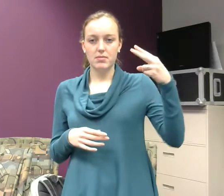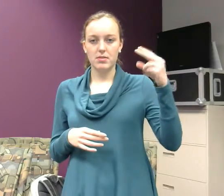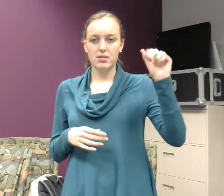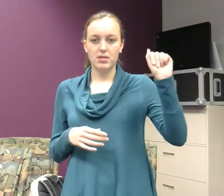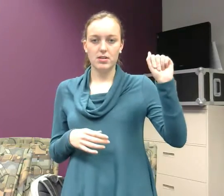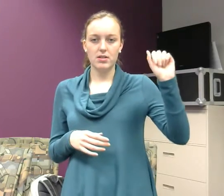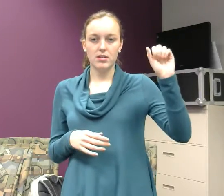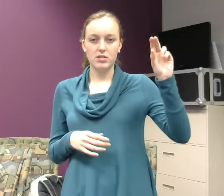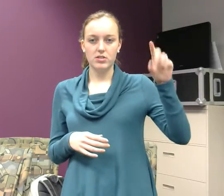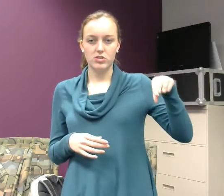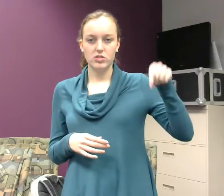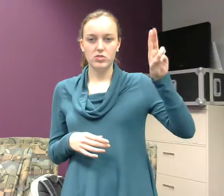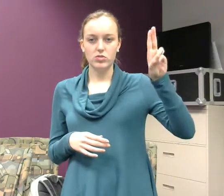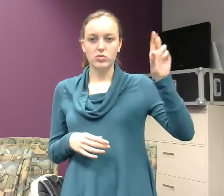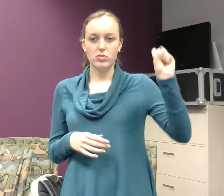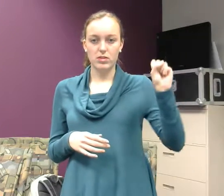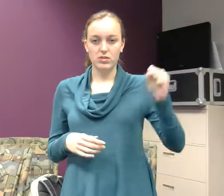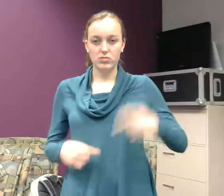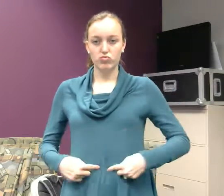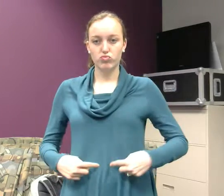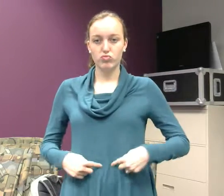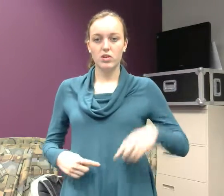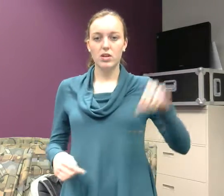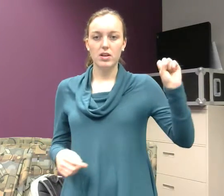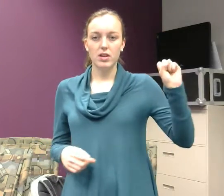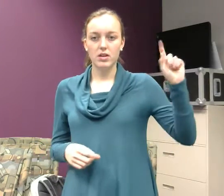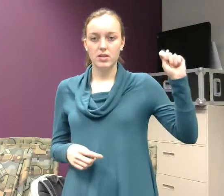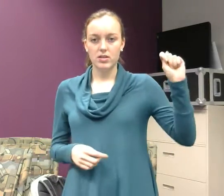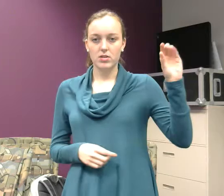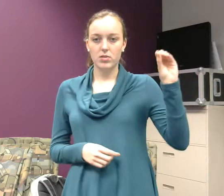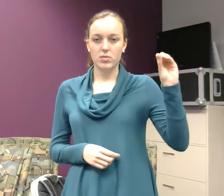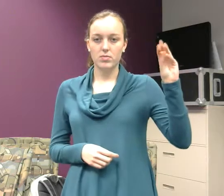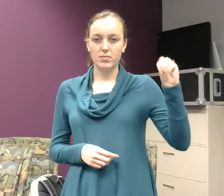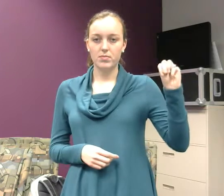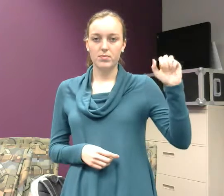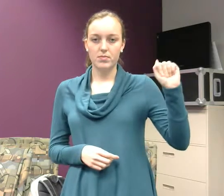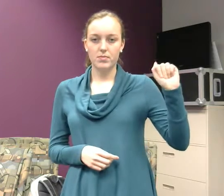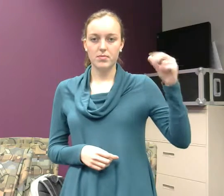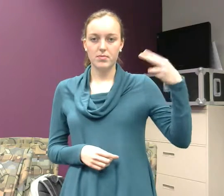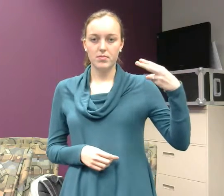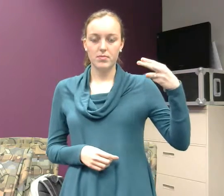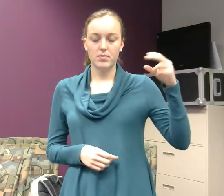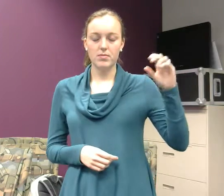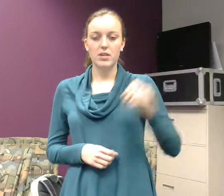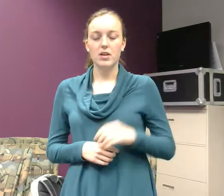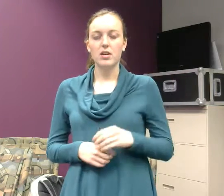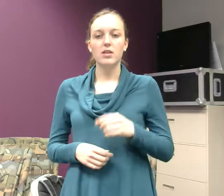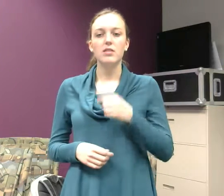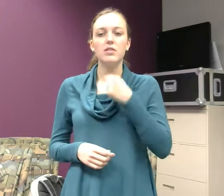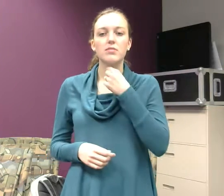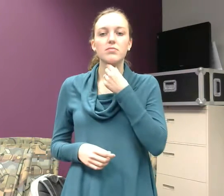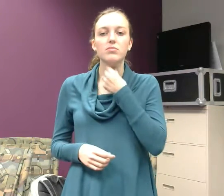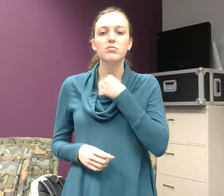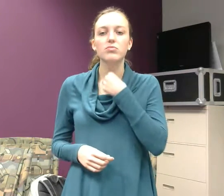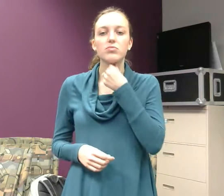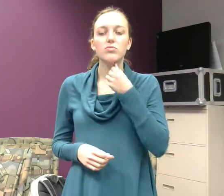and our intestines. And then we're going to talk about our trachea and our lungs and our